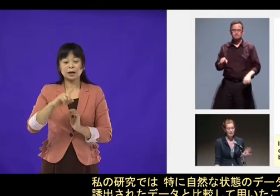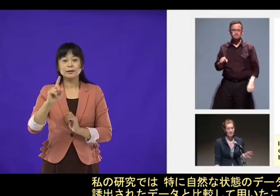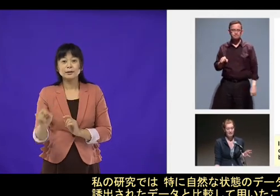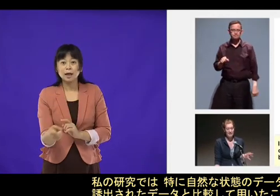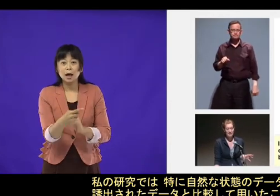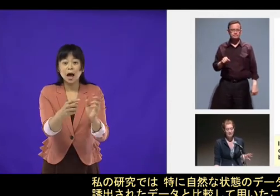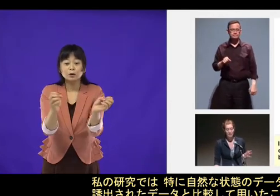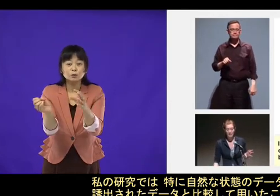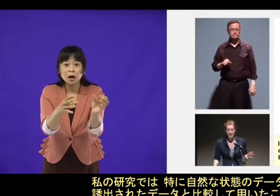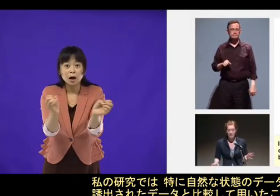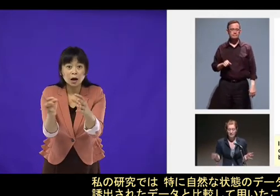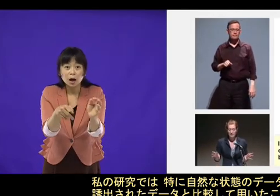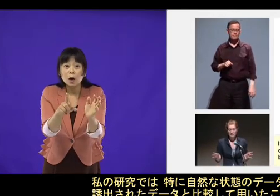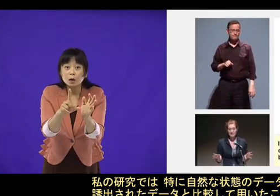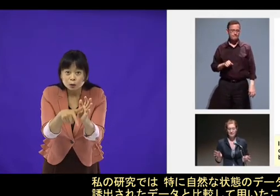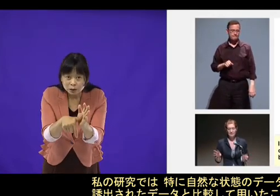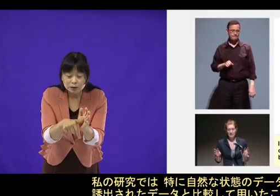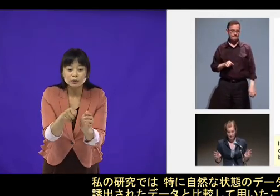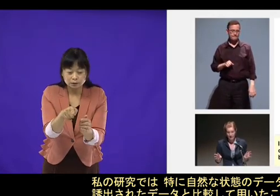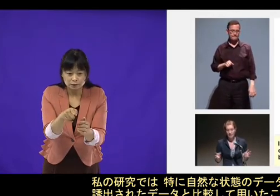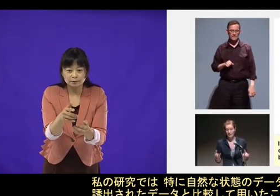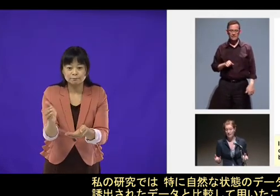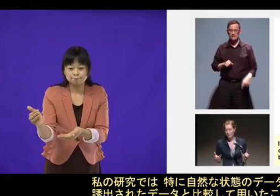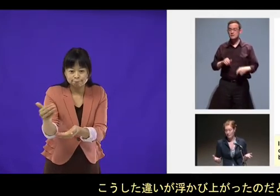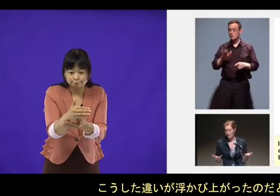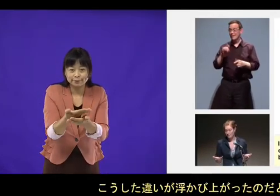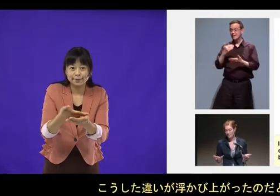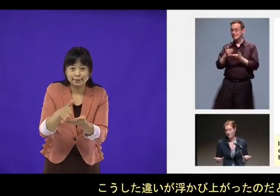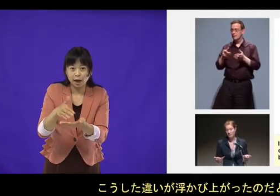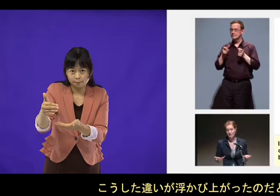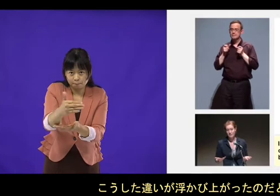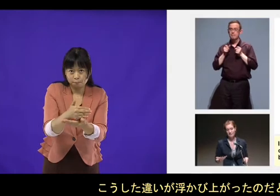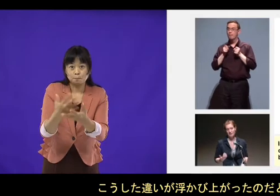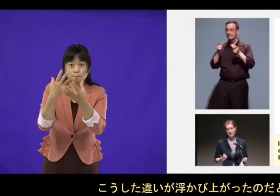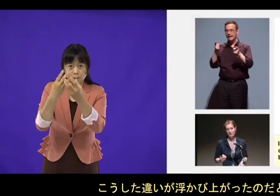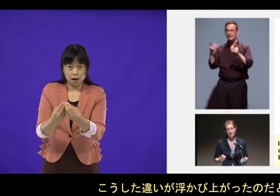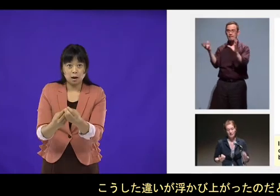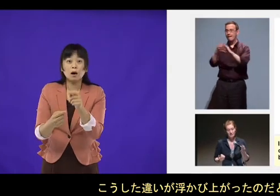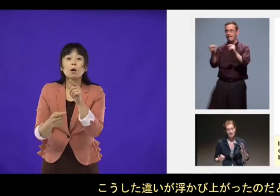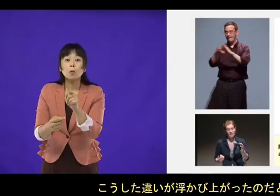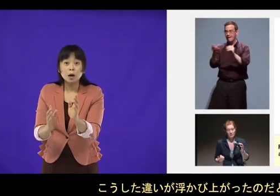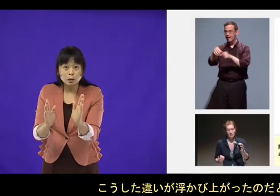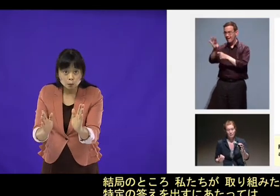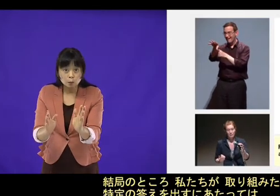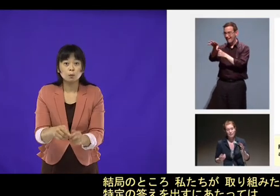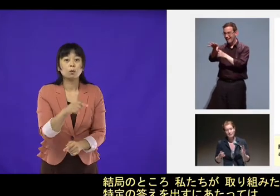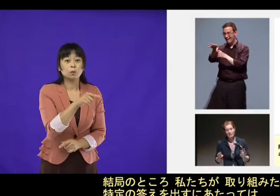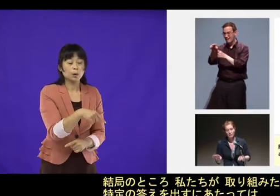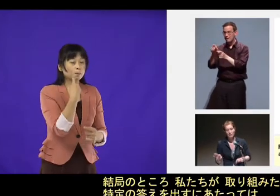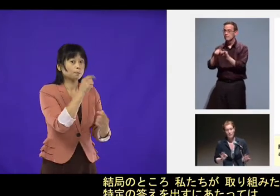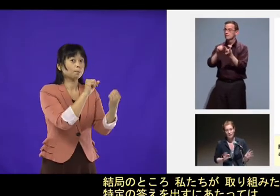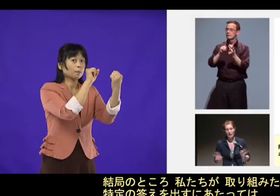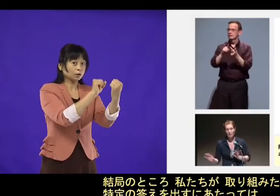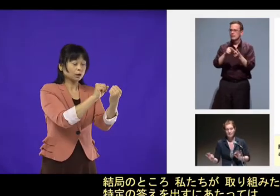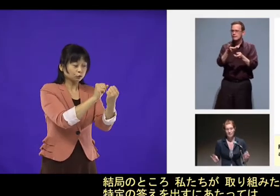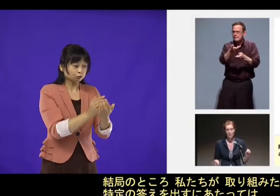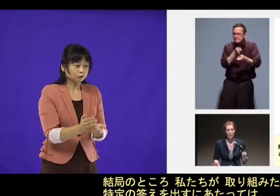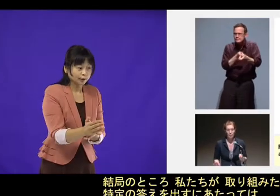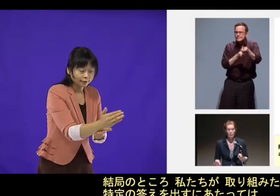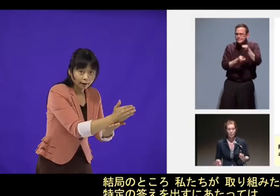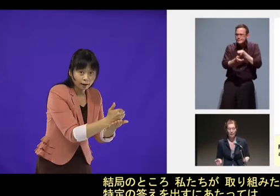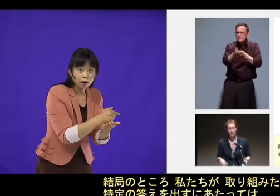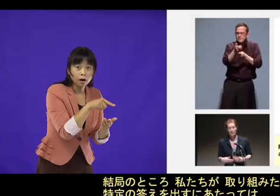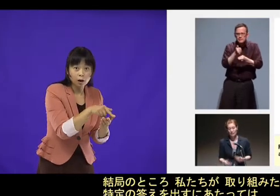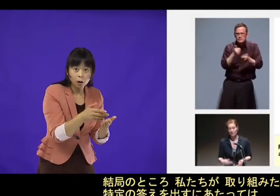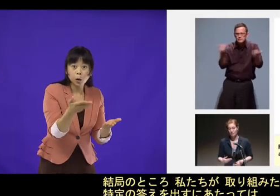spontaneous data compared with elicited data that brought this difference to light. So really it's all about how we sample